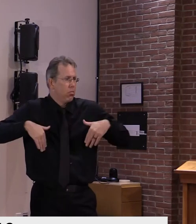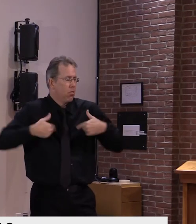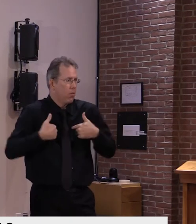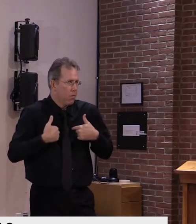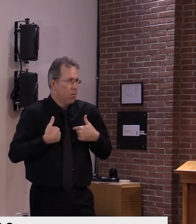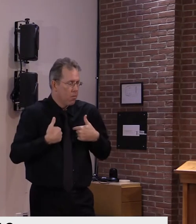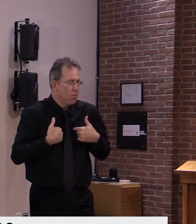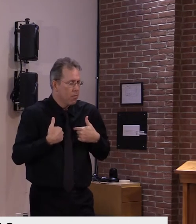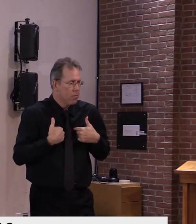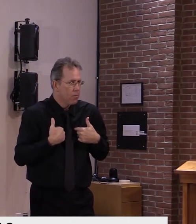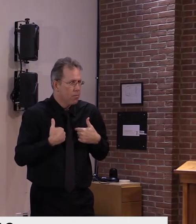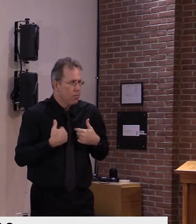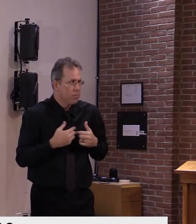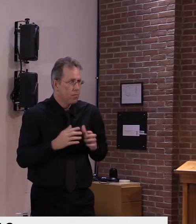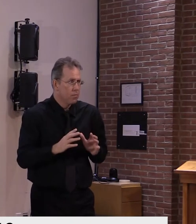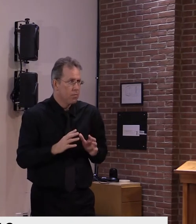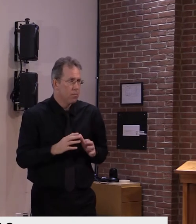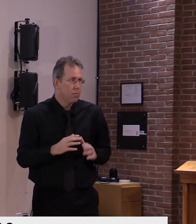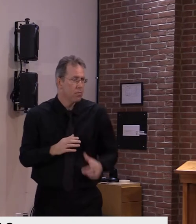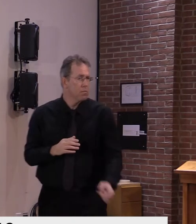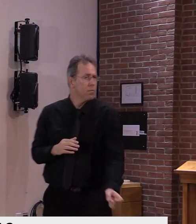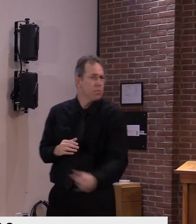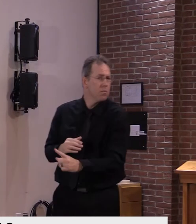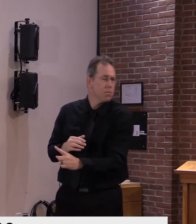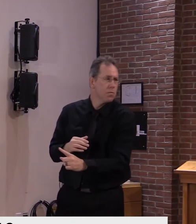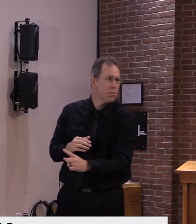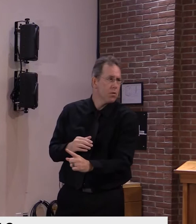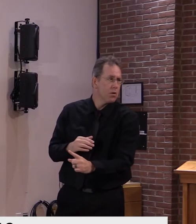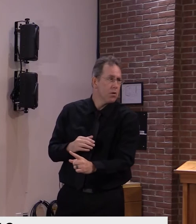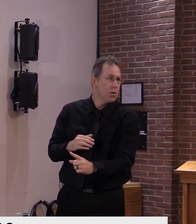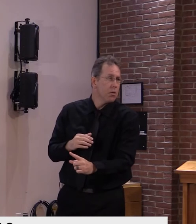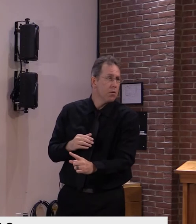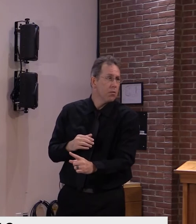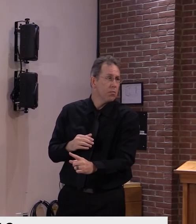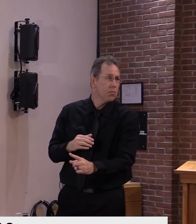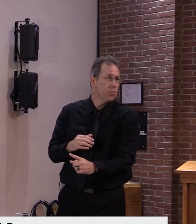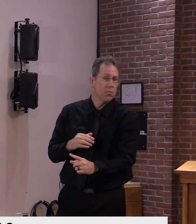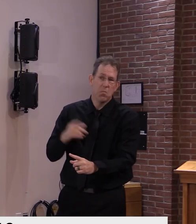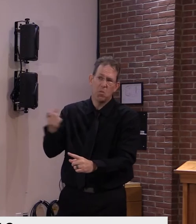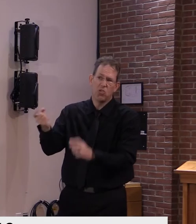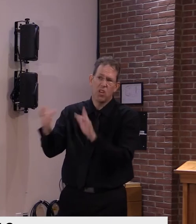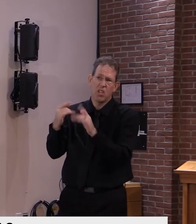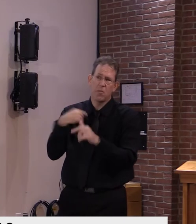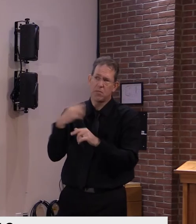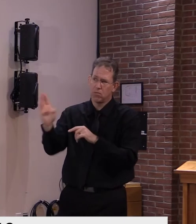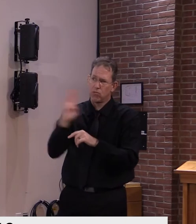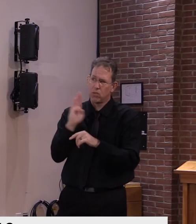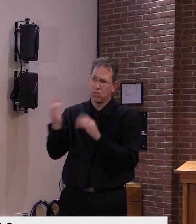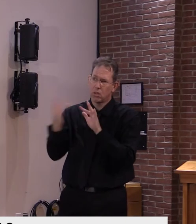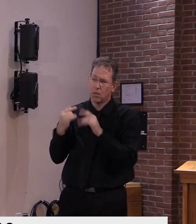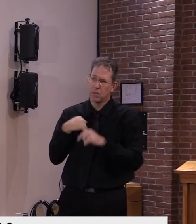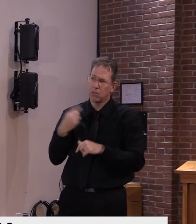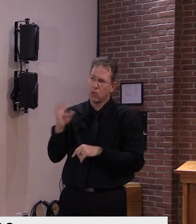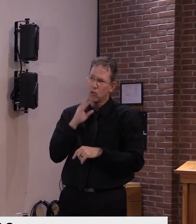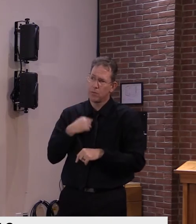Okay, perhaps your office can get back to me on that today? Absolutely. Thank you. Thank you,